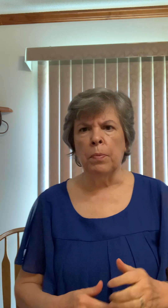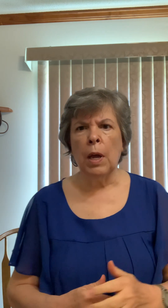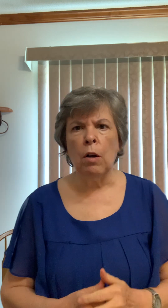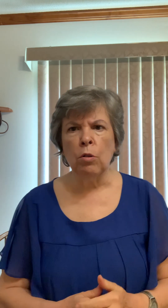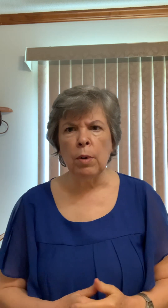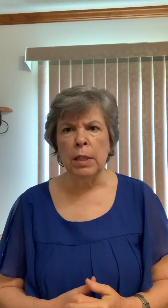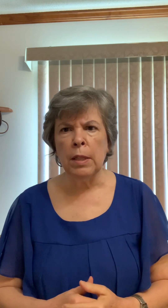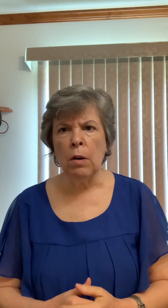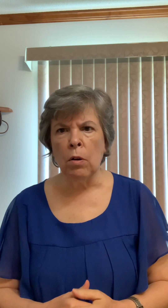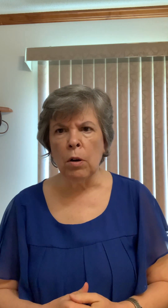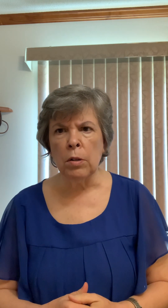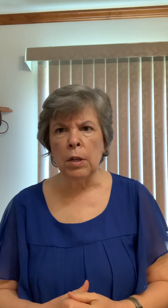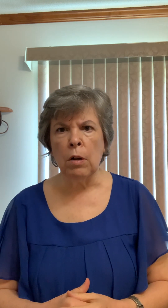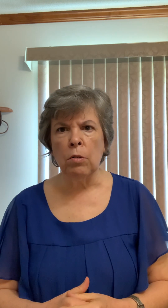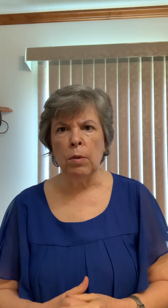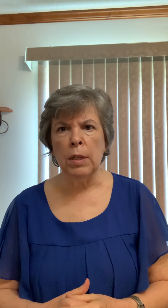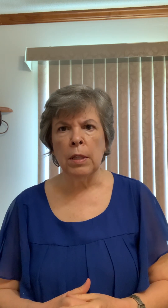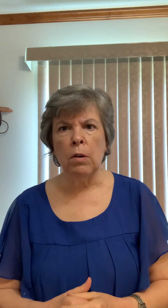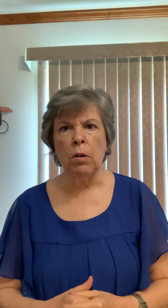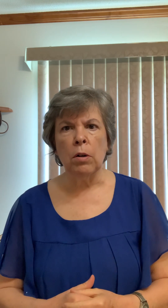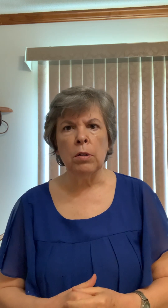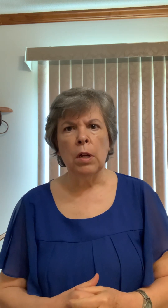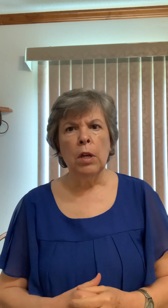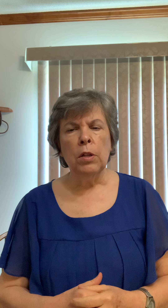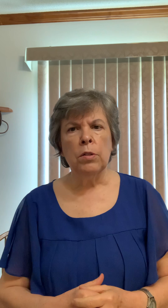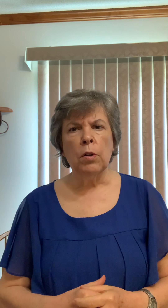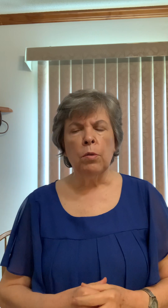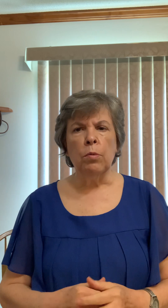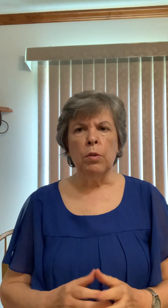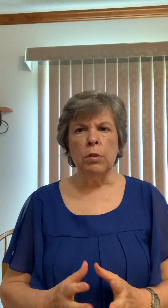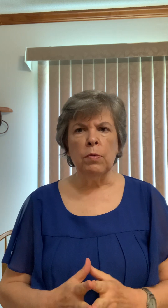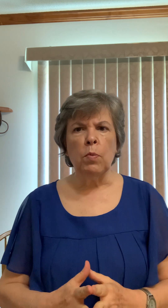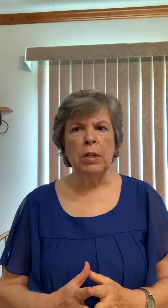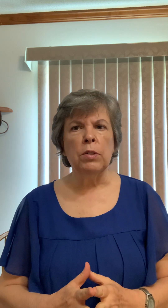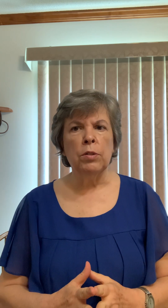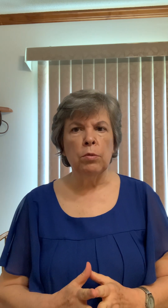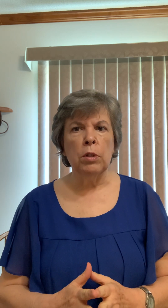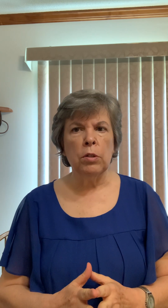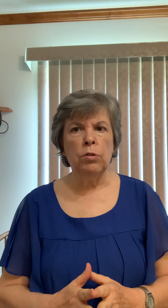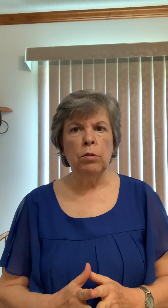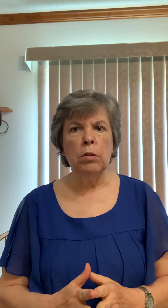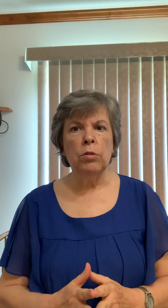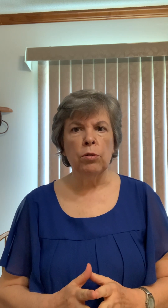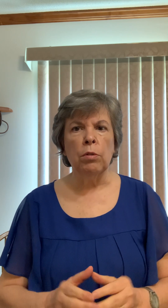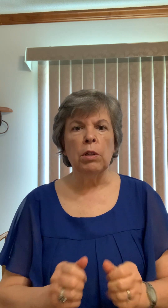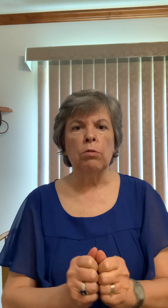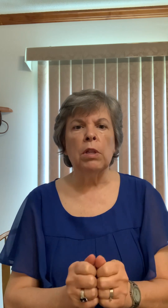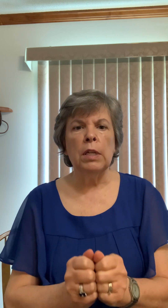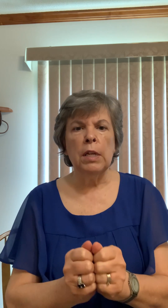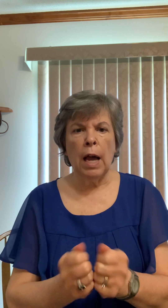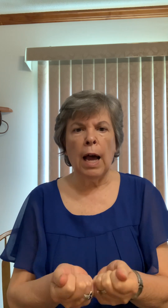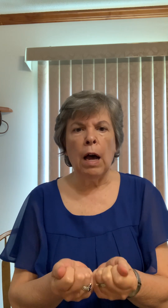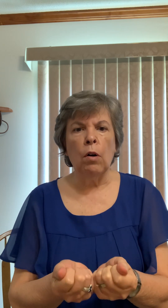How great thou art, how great thou art. So there are different ways to do this. You could do literally how